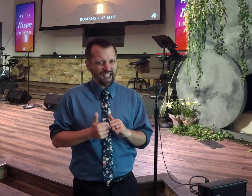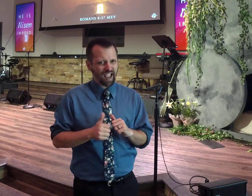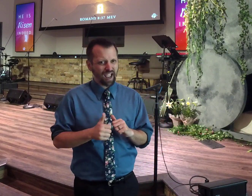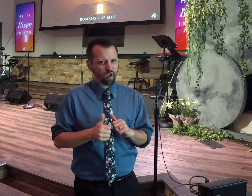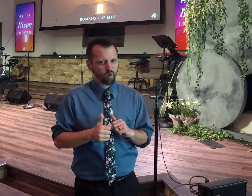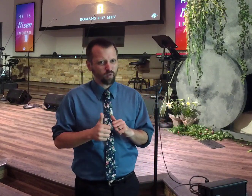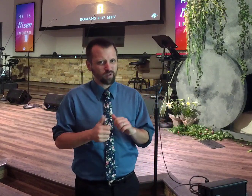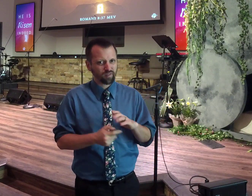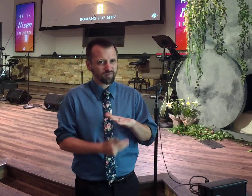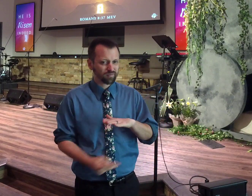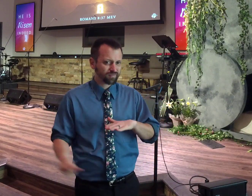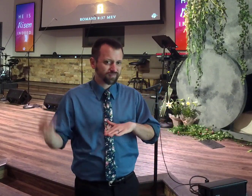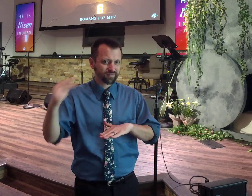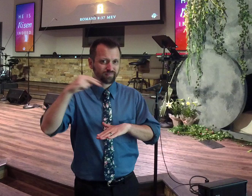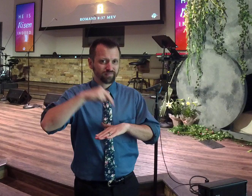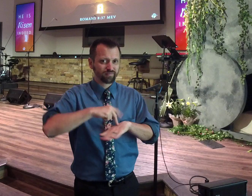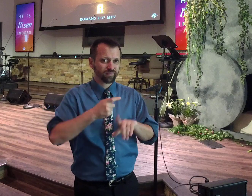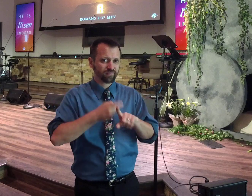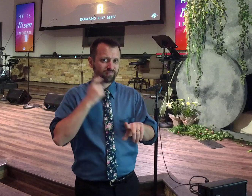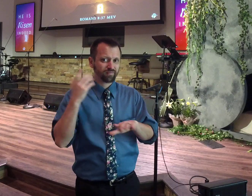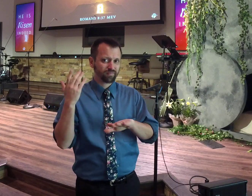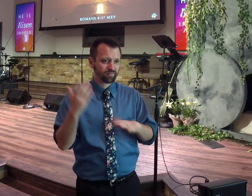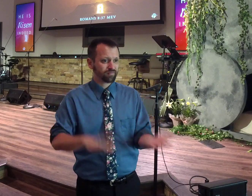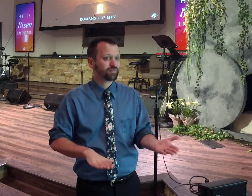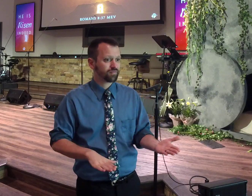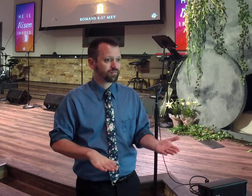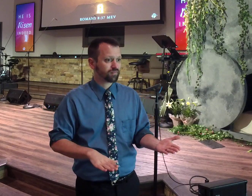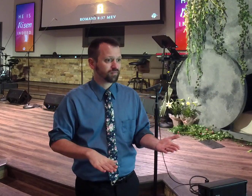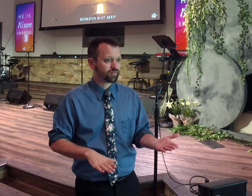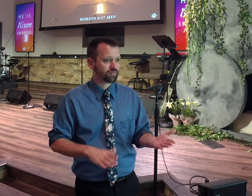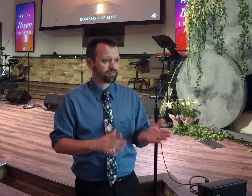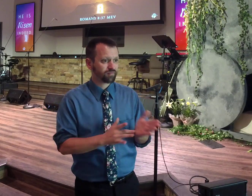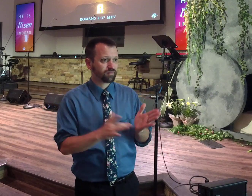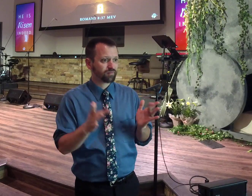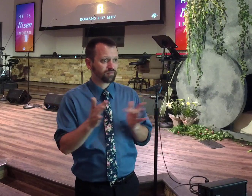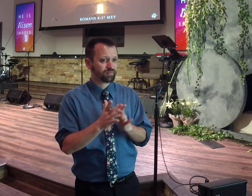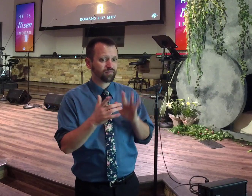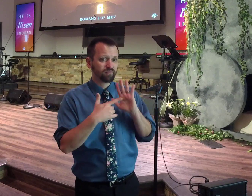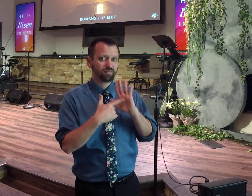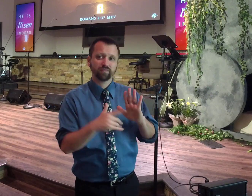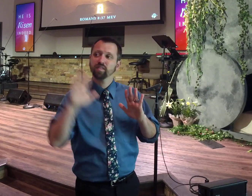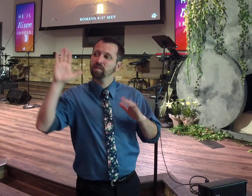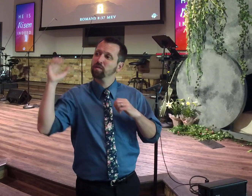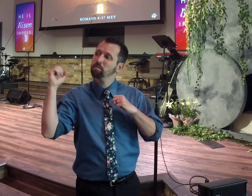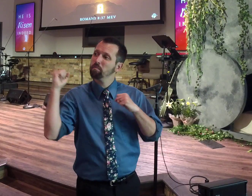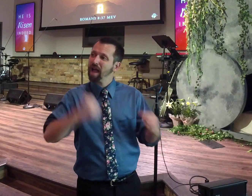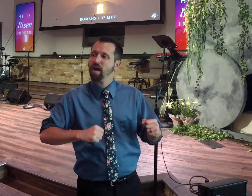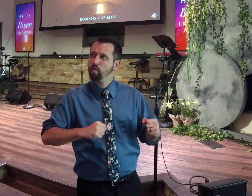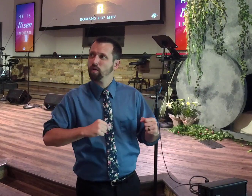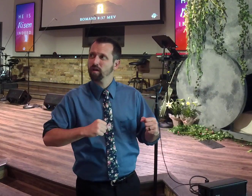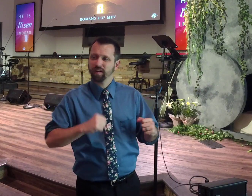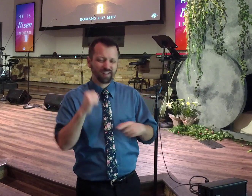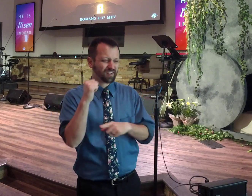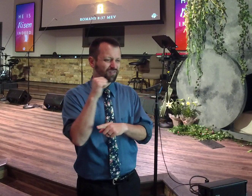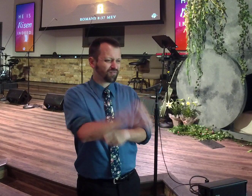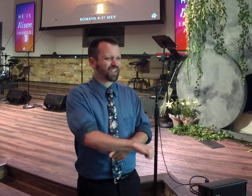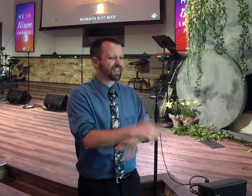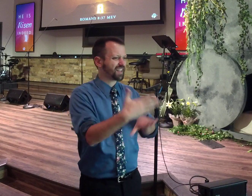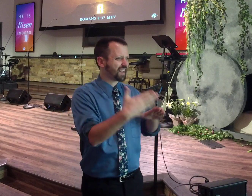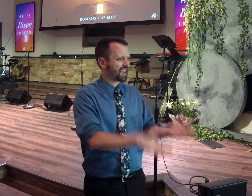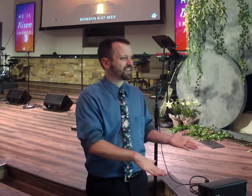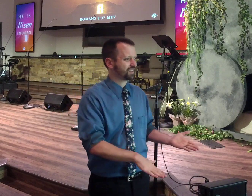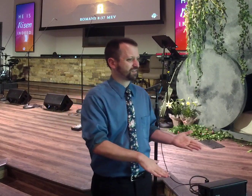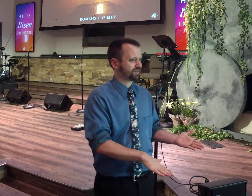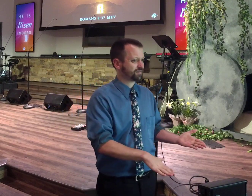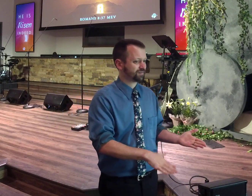the resurrection from the dead. That's how Jesus displayed his power, was by defeating death. You see, the